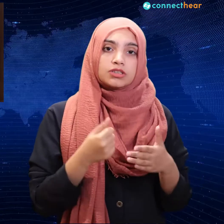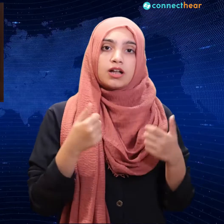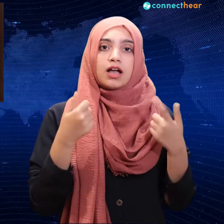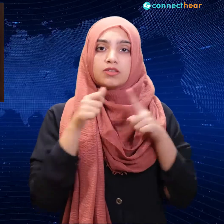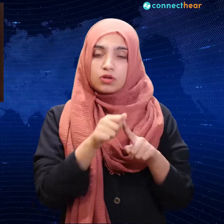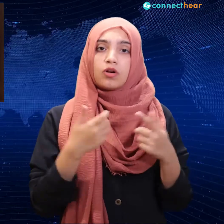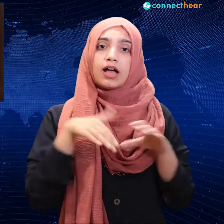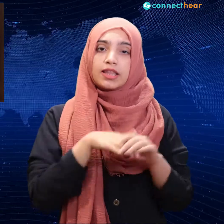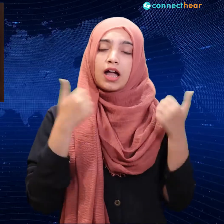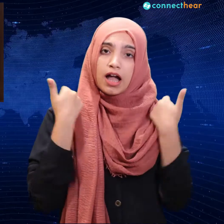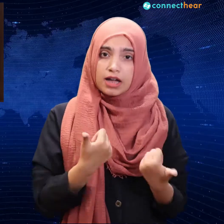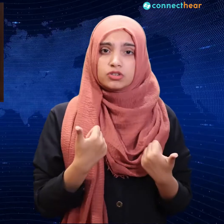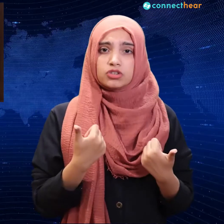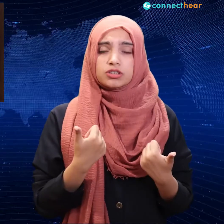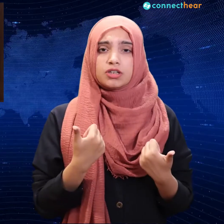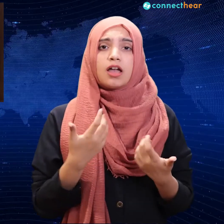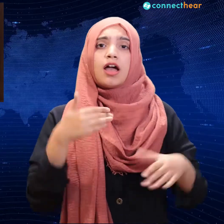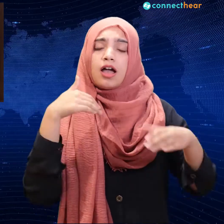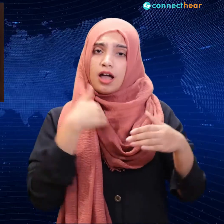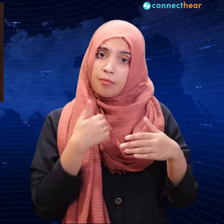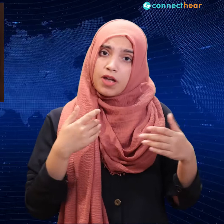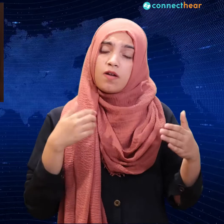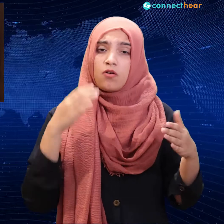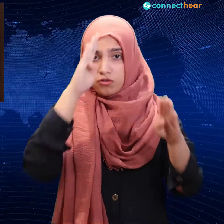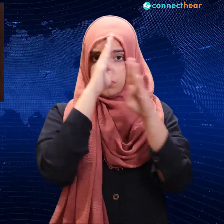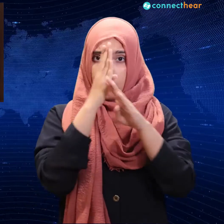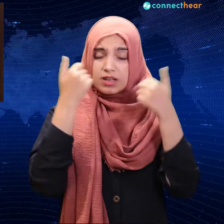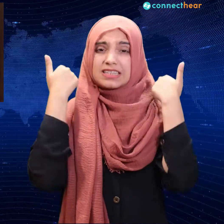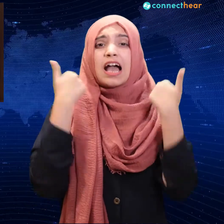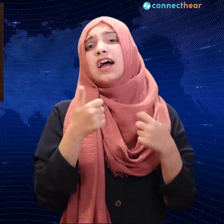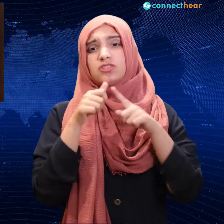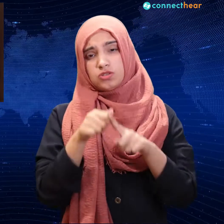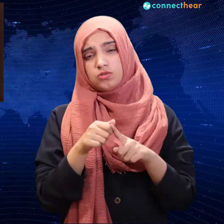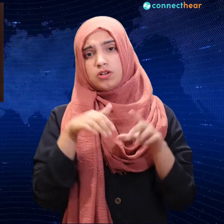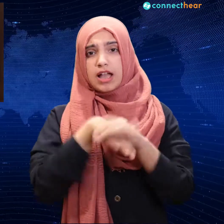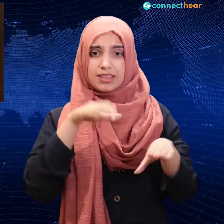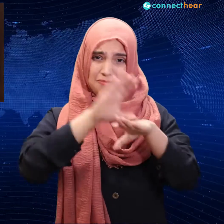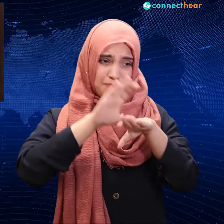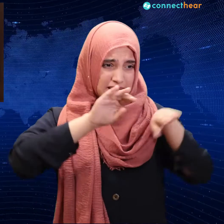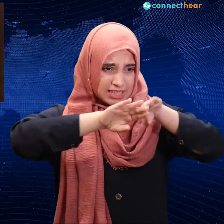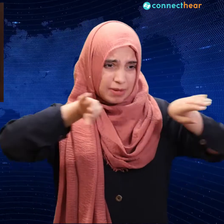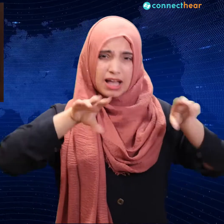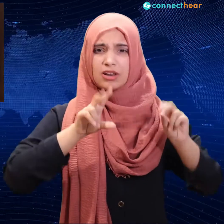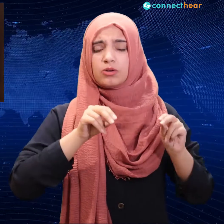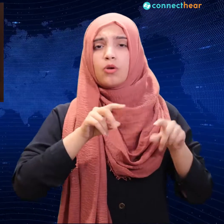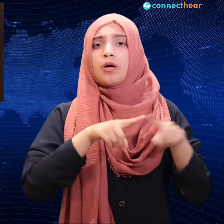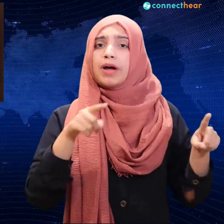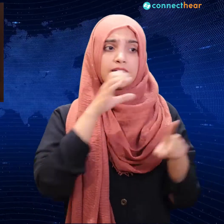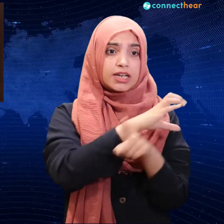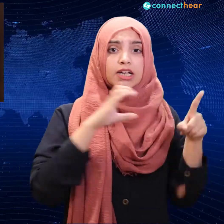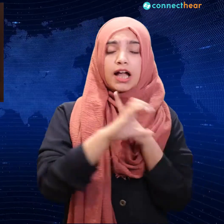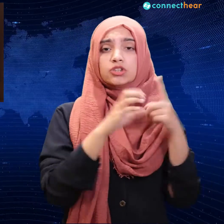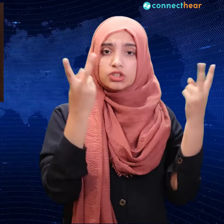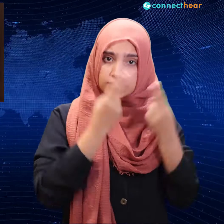So they had all sympathies with the Taliban, not because of religious ideology, because of Pashtun ethnicity.